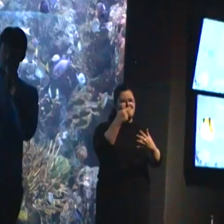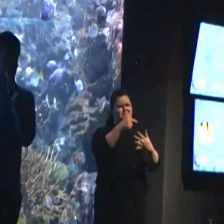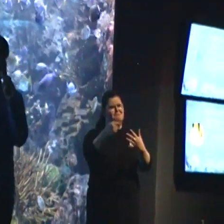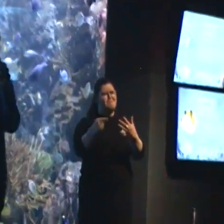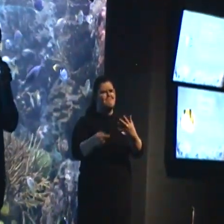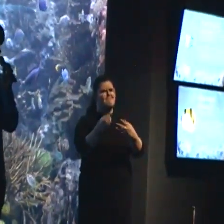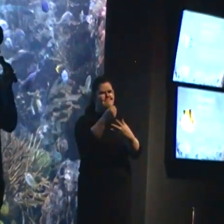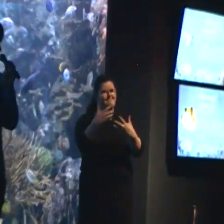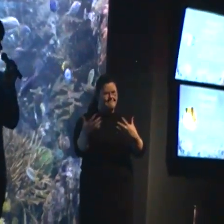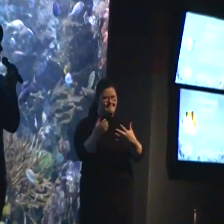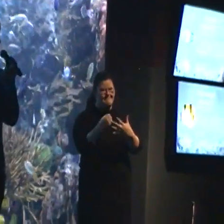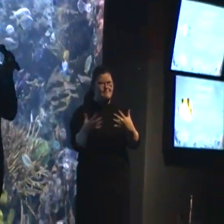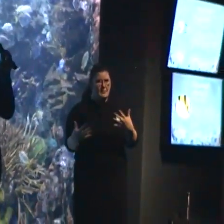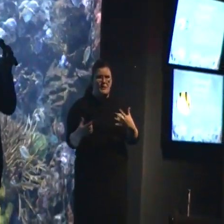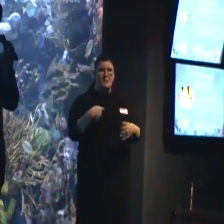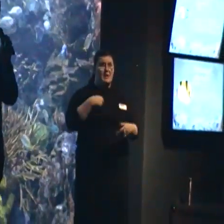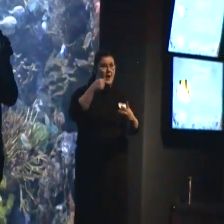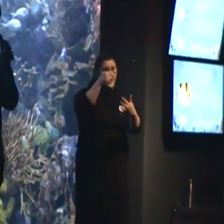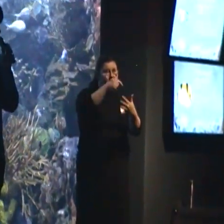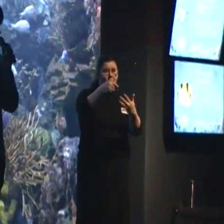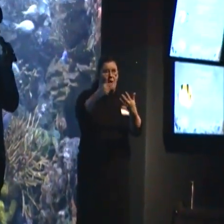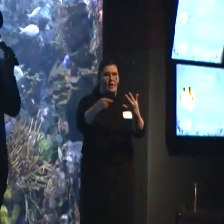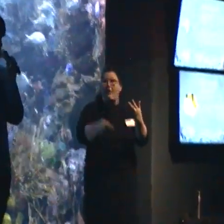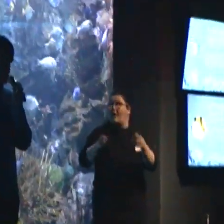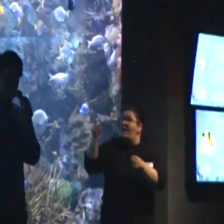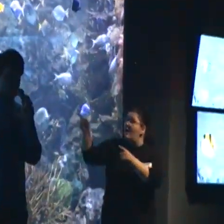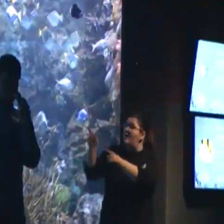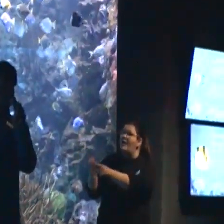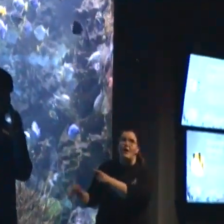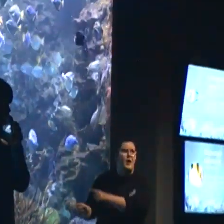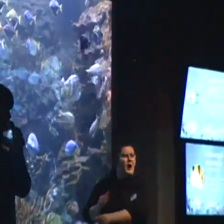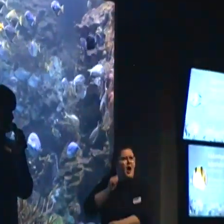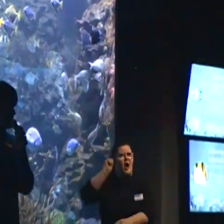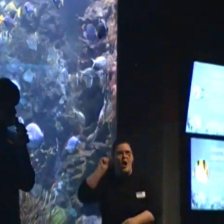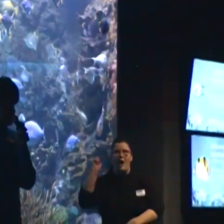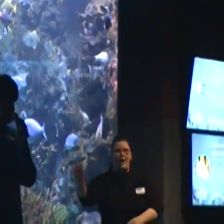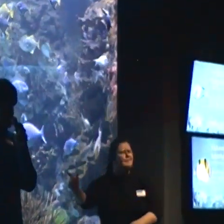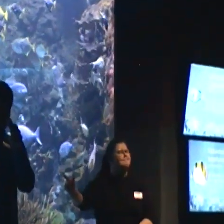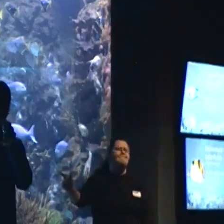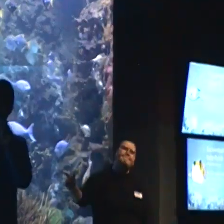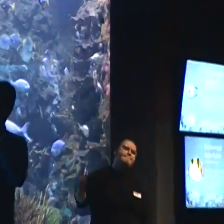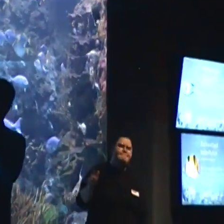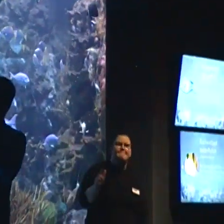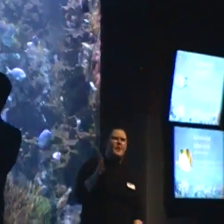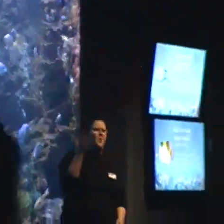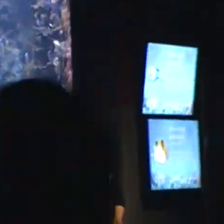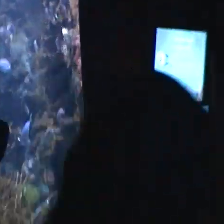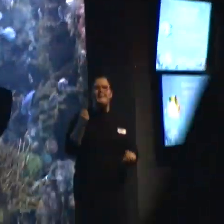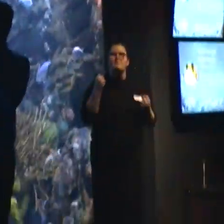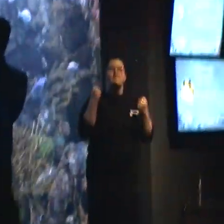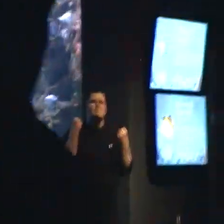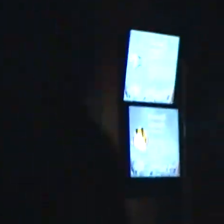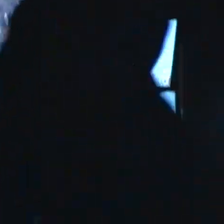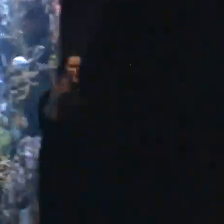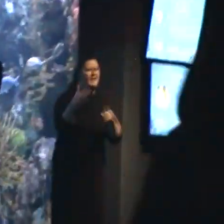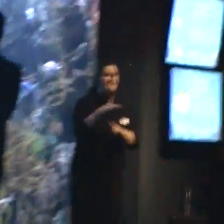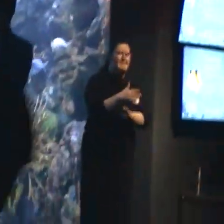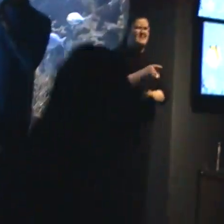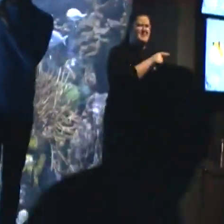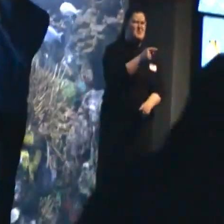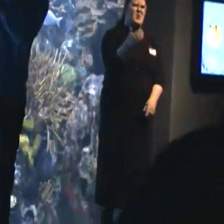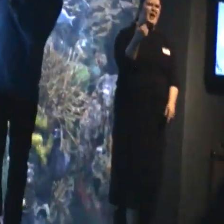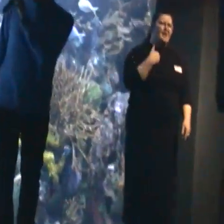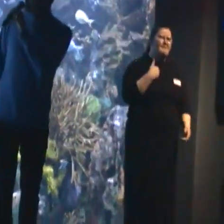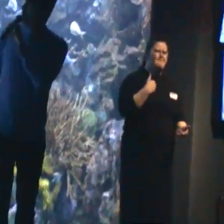every single one, because like I said, there's about 100 species in here, and I know you folks have lives to get back to. So I'm just going to pick some of